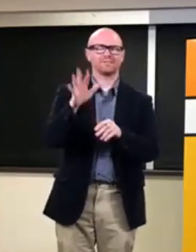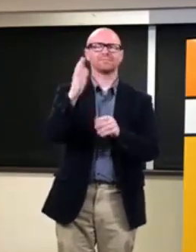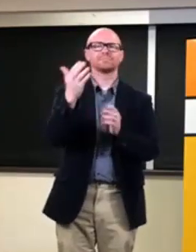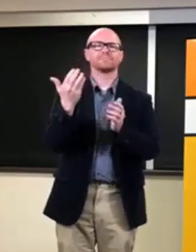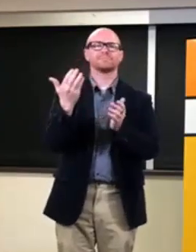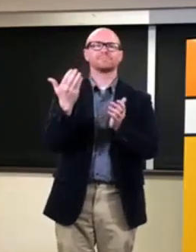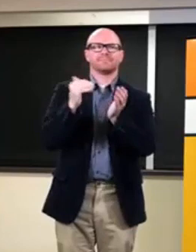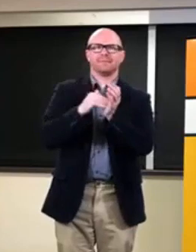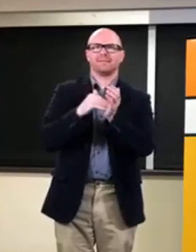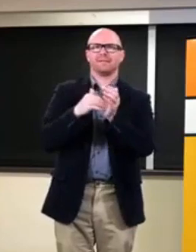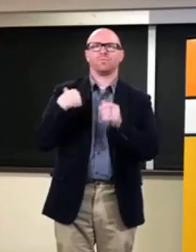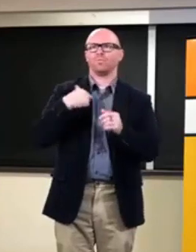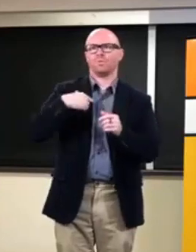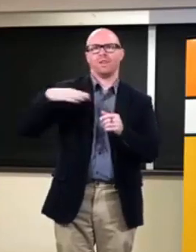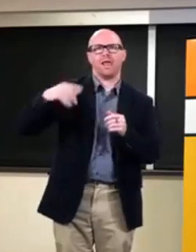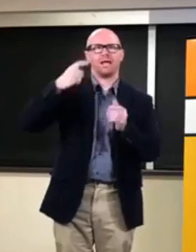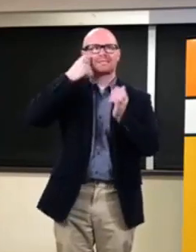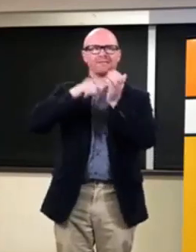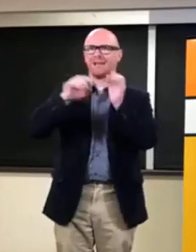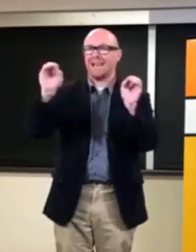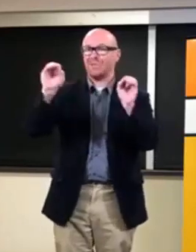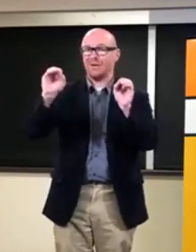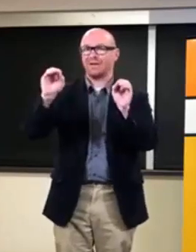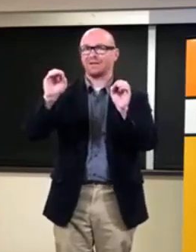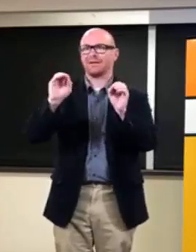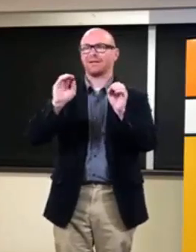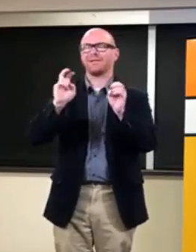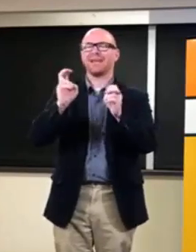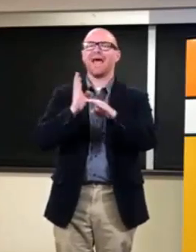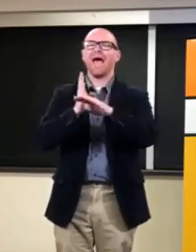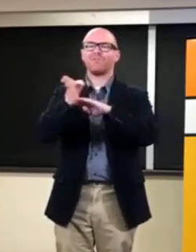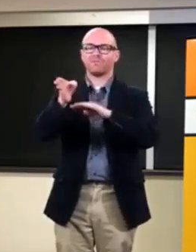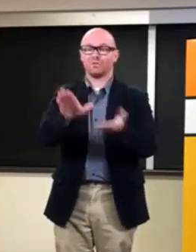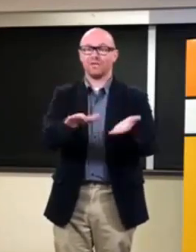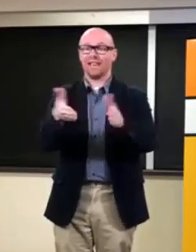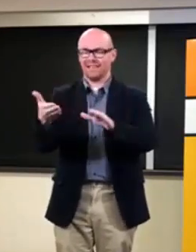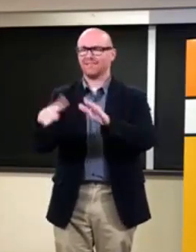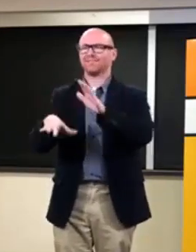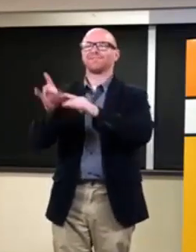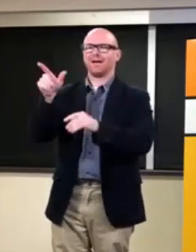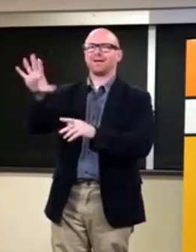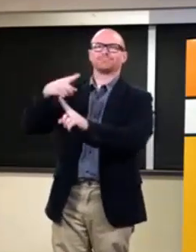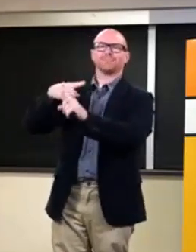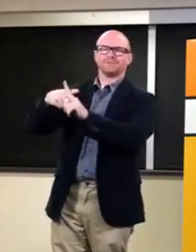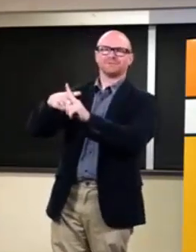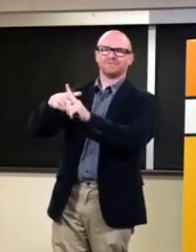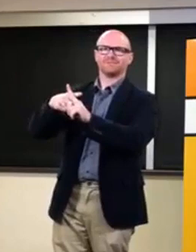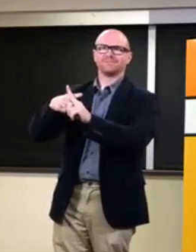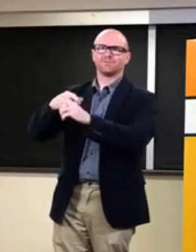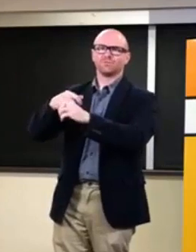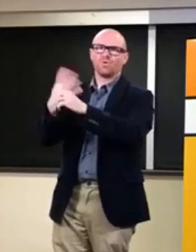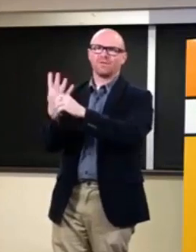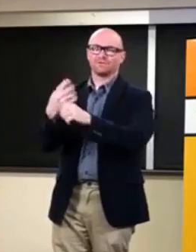rephrase that. We have not identified anybody as having COVID-19 after their death. However, it is an option, and it's something that we have the ability to